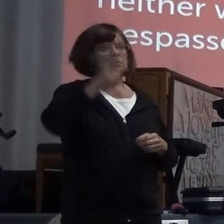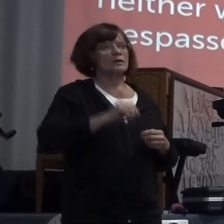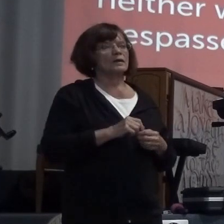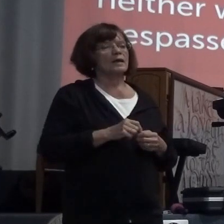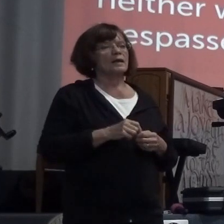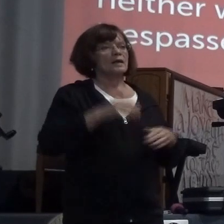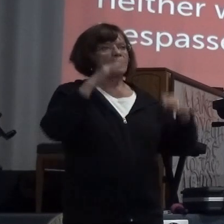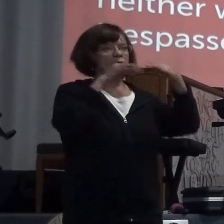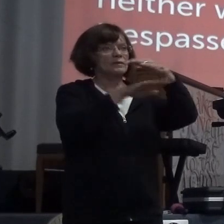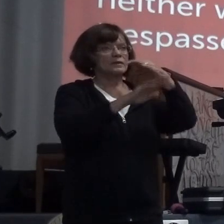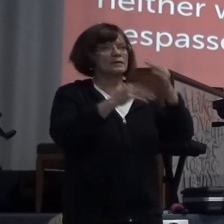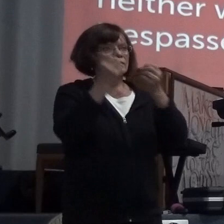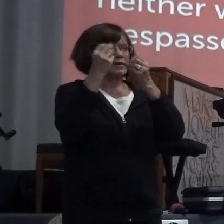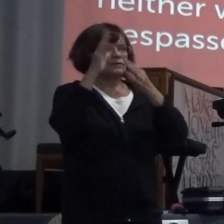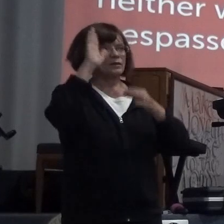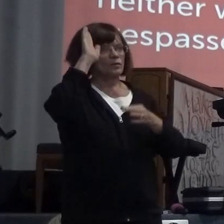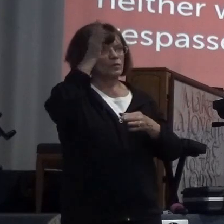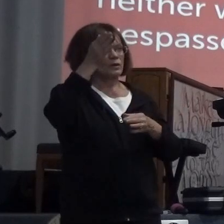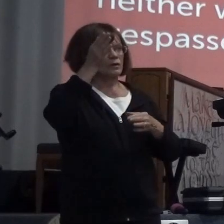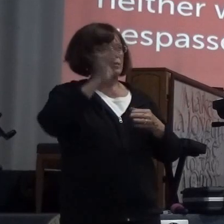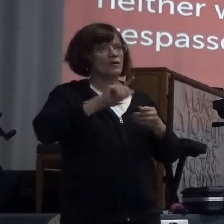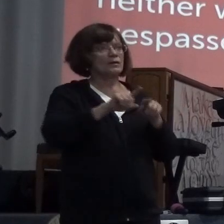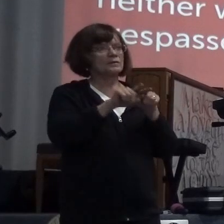forgive you your trespasses.